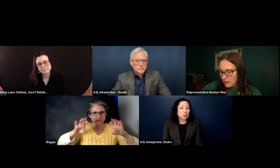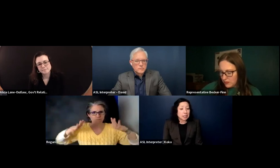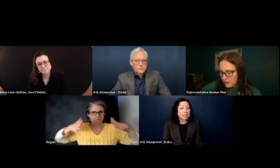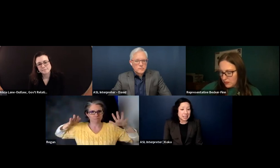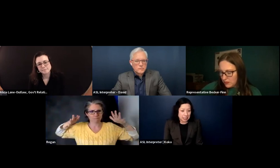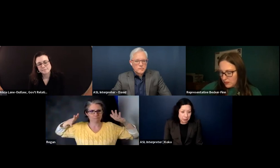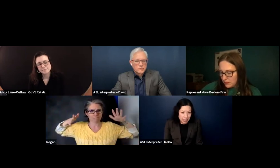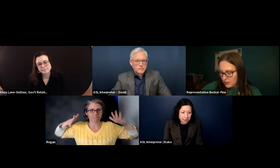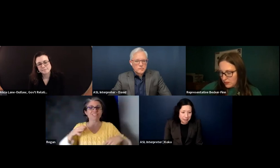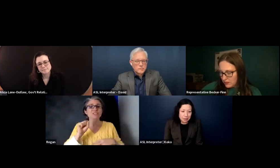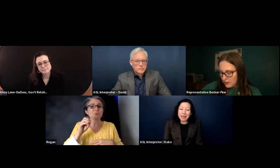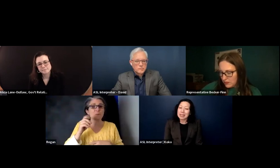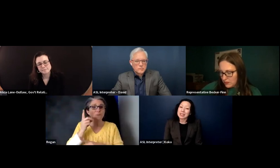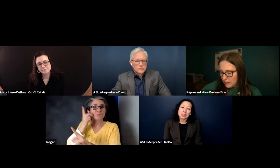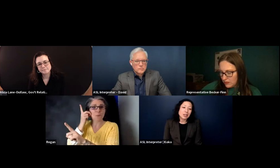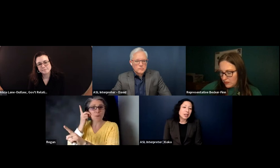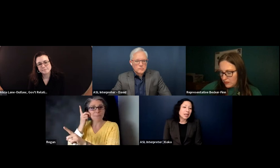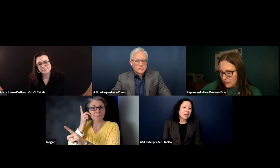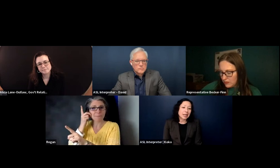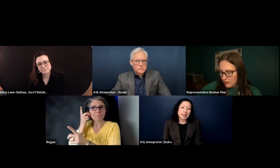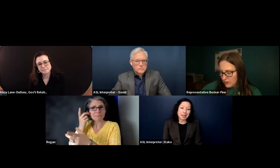need to certainly destigmatize them. And